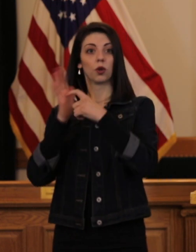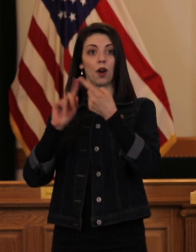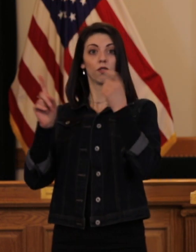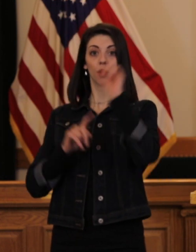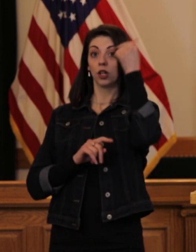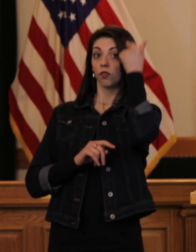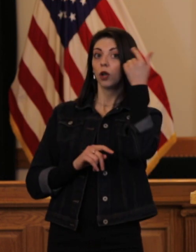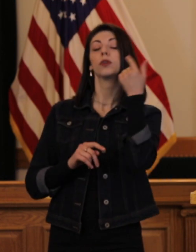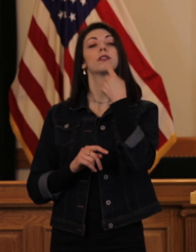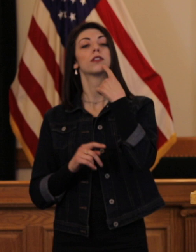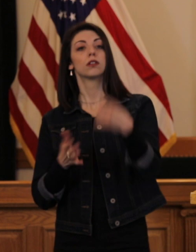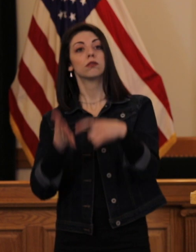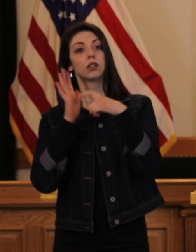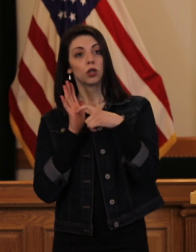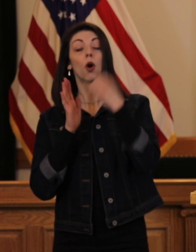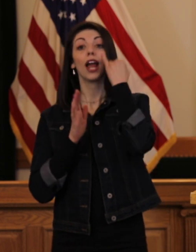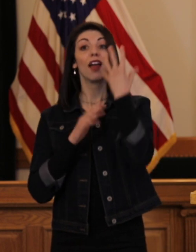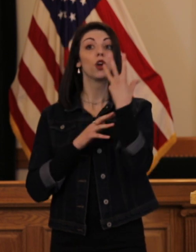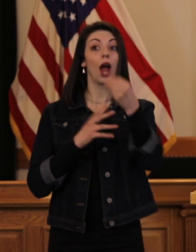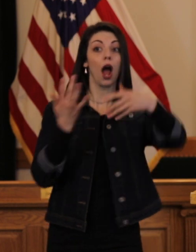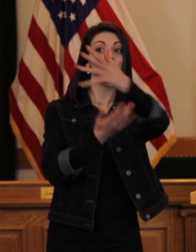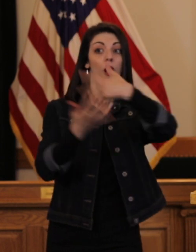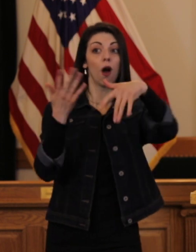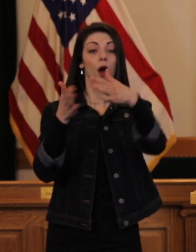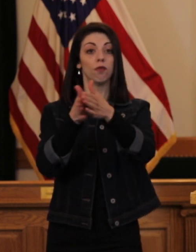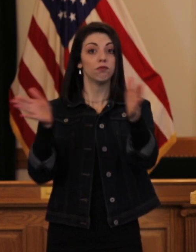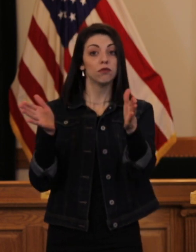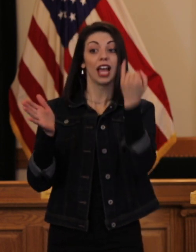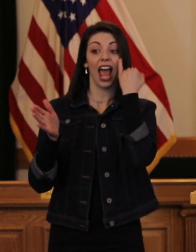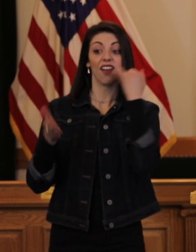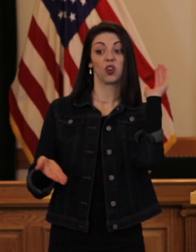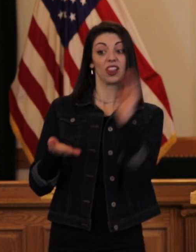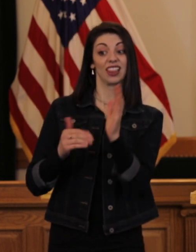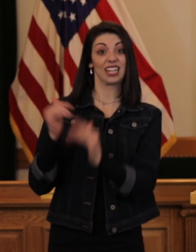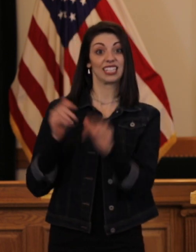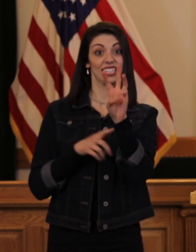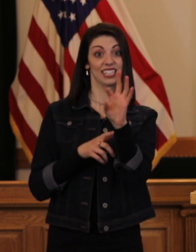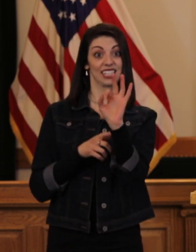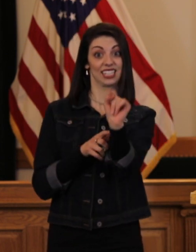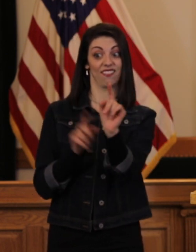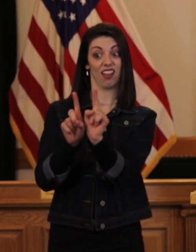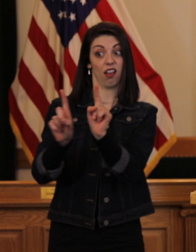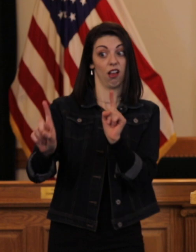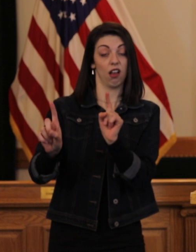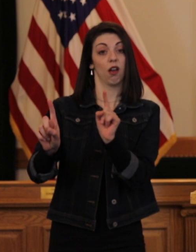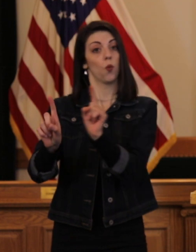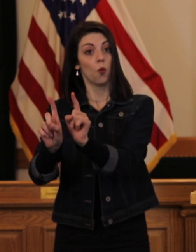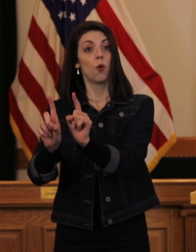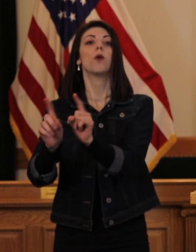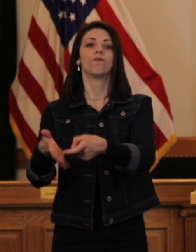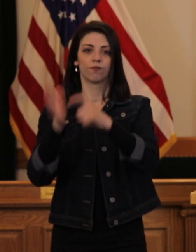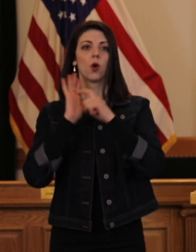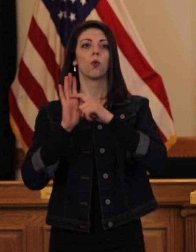interact with the public and people who are out in public and standing less than 6 feet from others need to wear a face covering. This